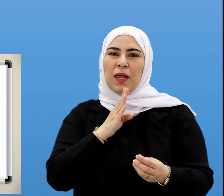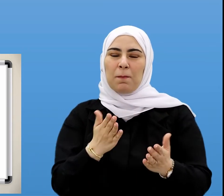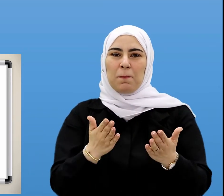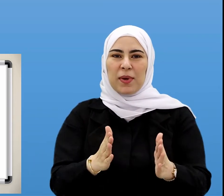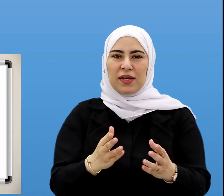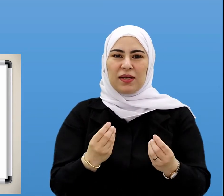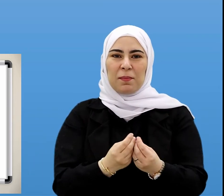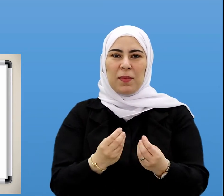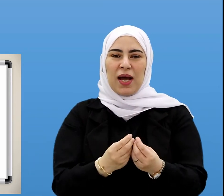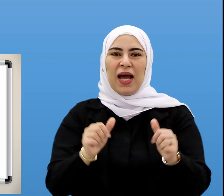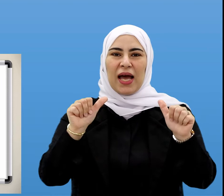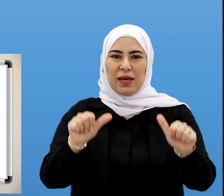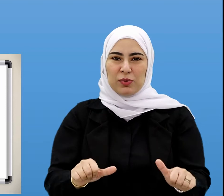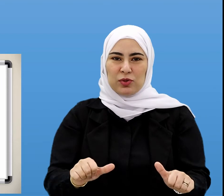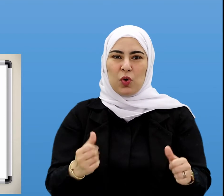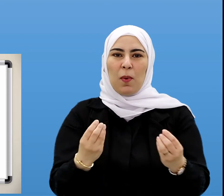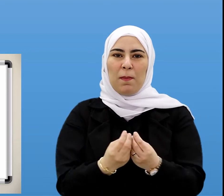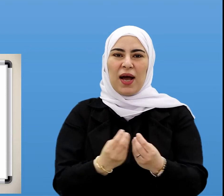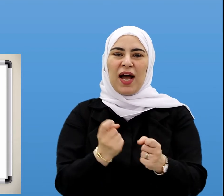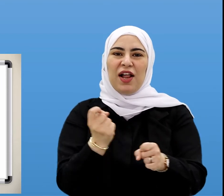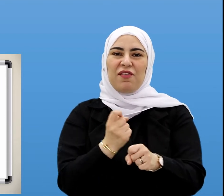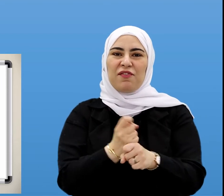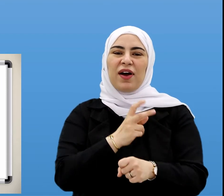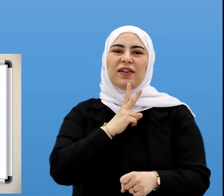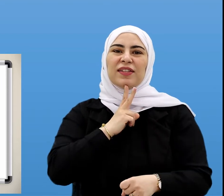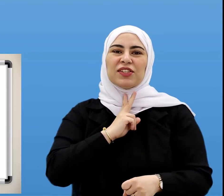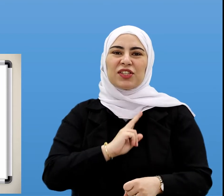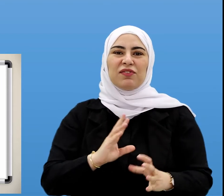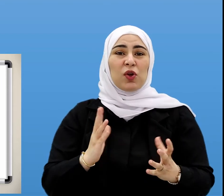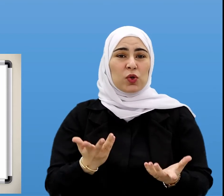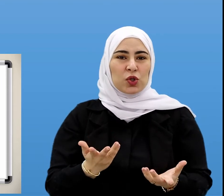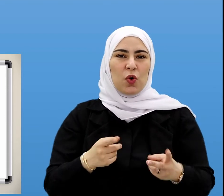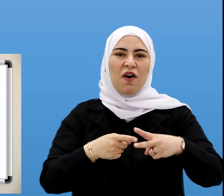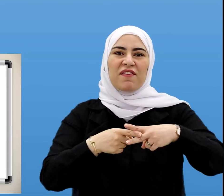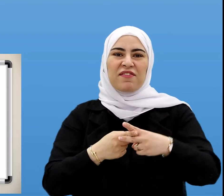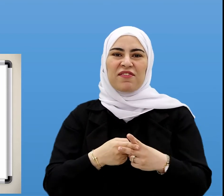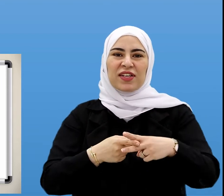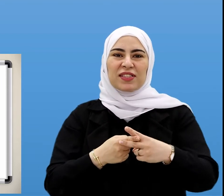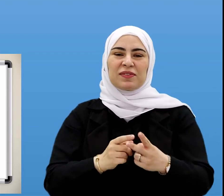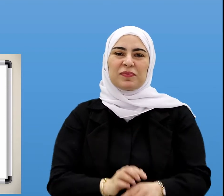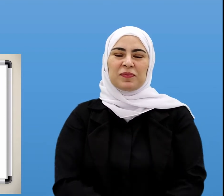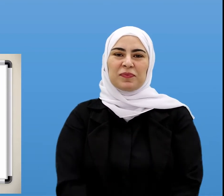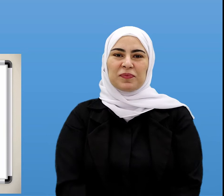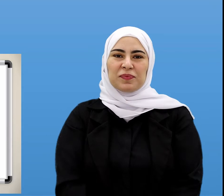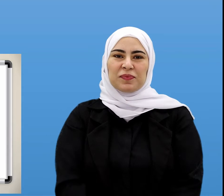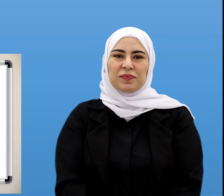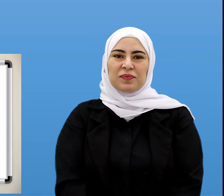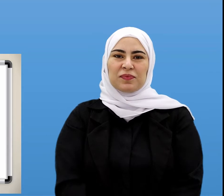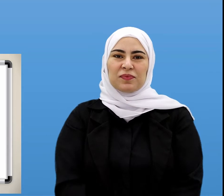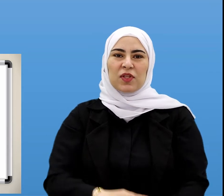able to, and the verb that indicates the ability is install. How to use be able to